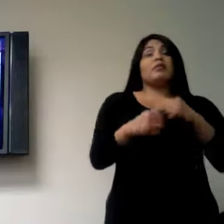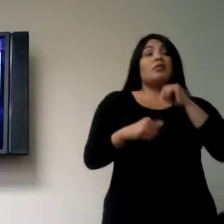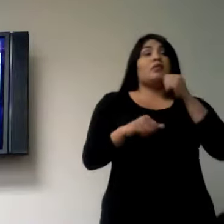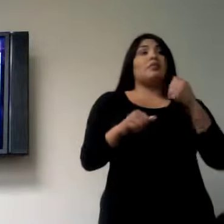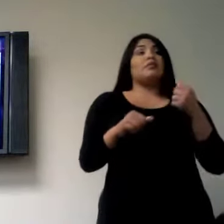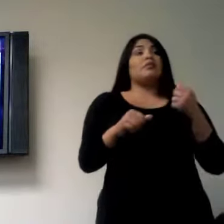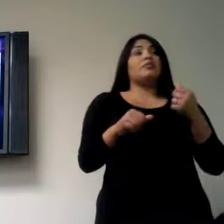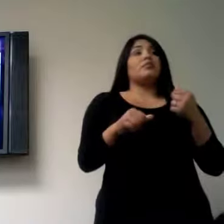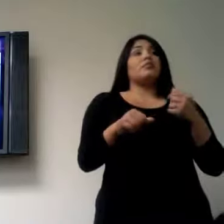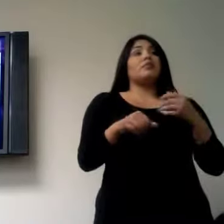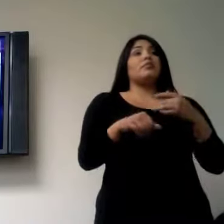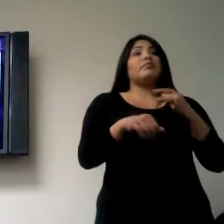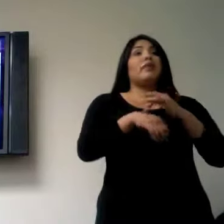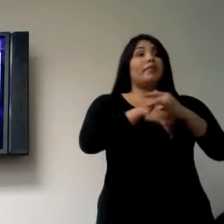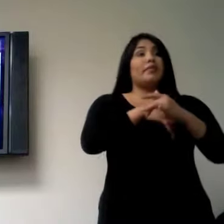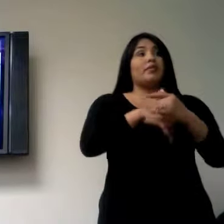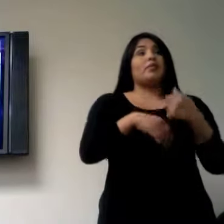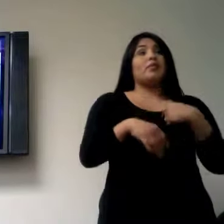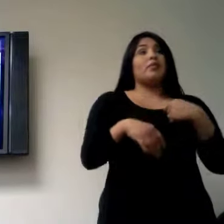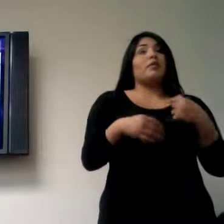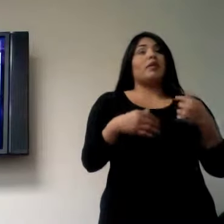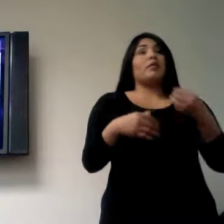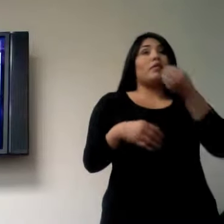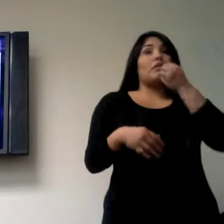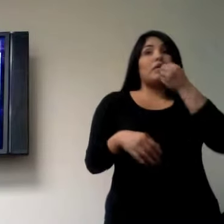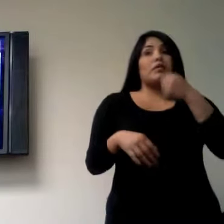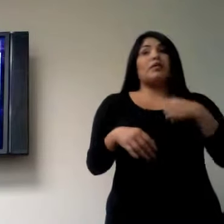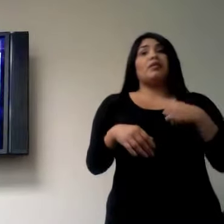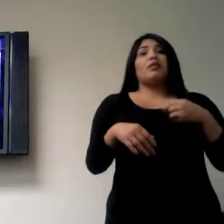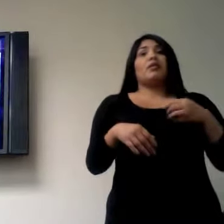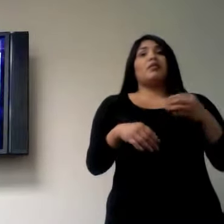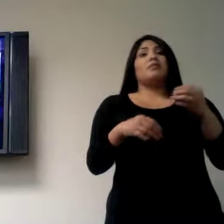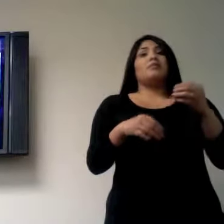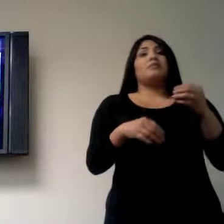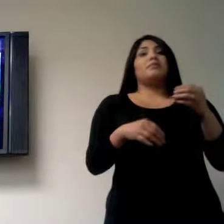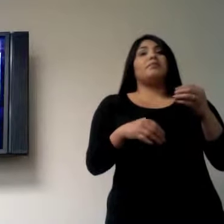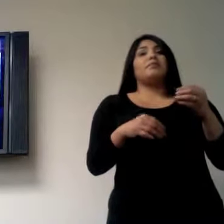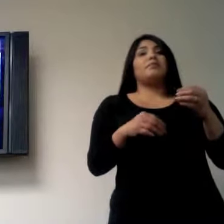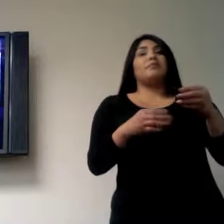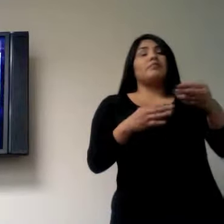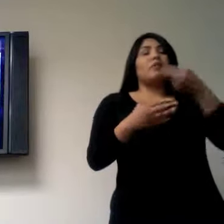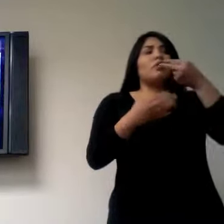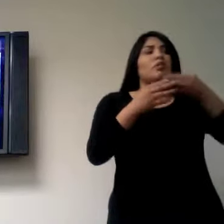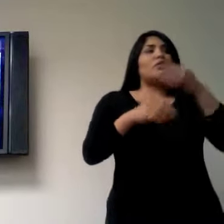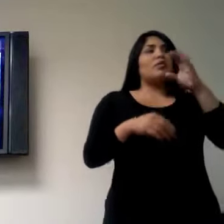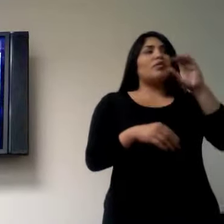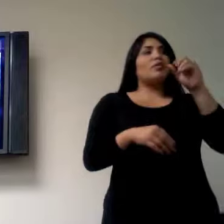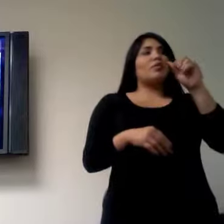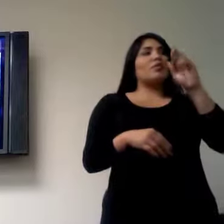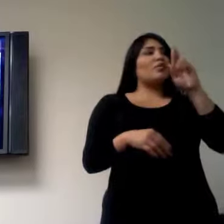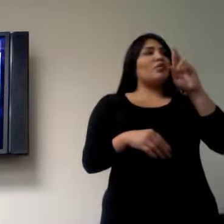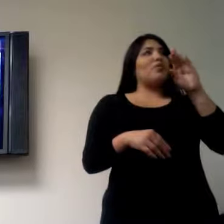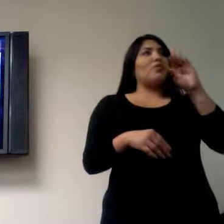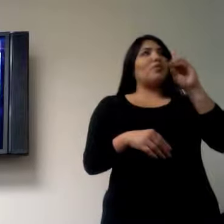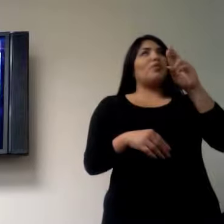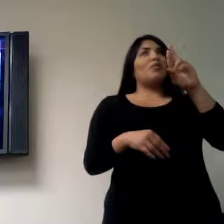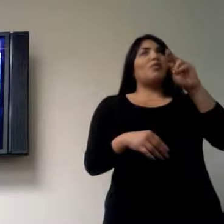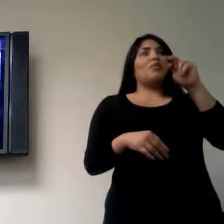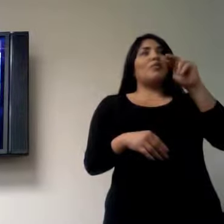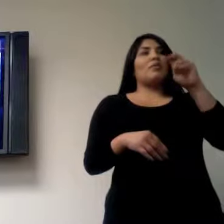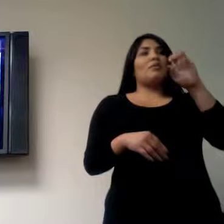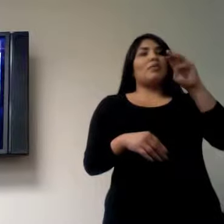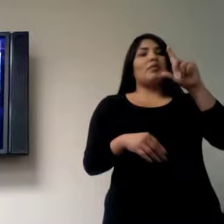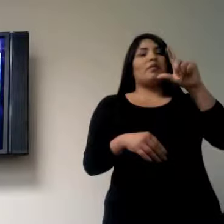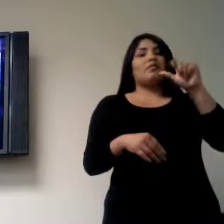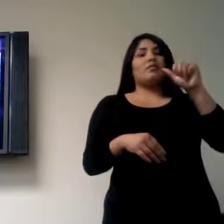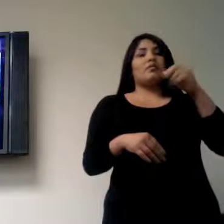buy smoked beef, cornmeal, apples, lemons, stationery pens, stamps, scissors, and other items